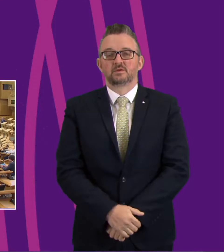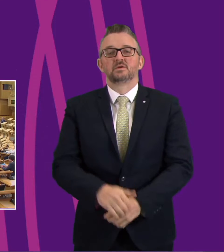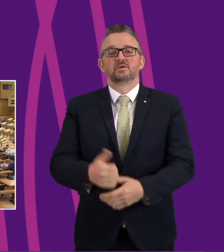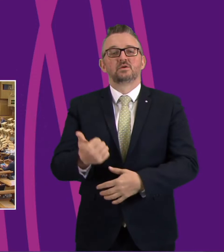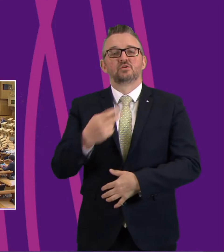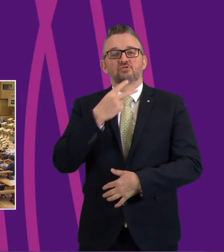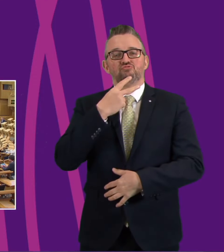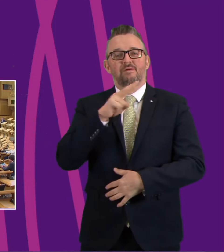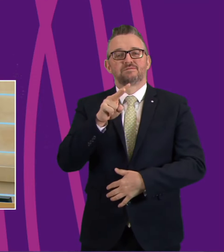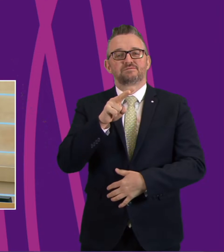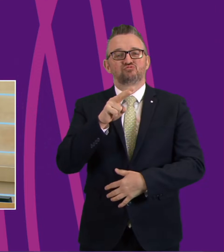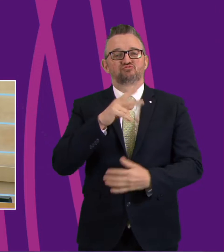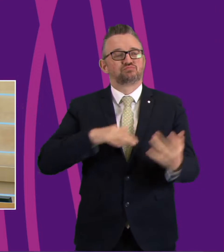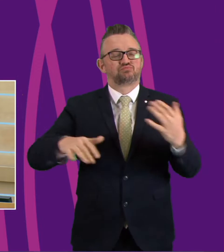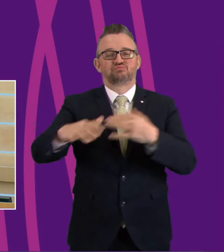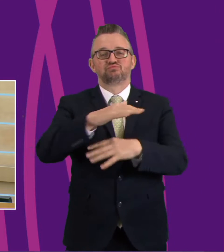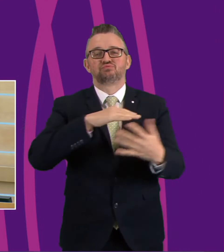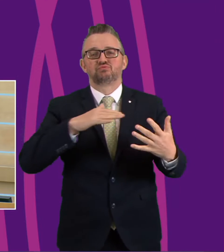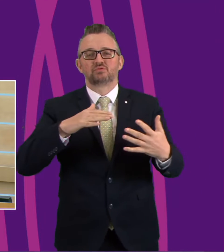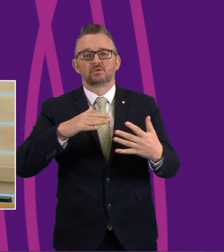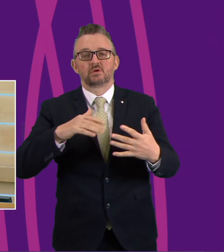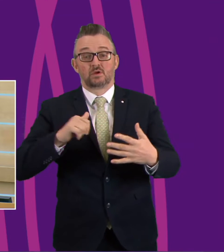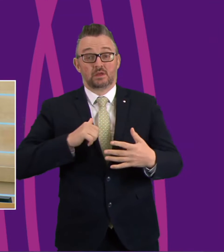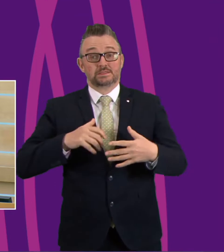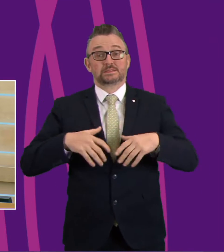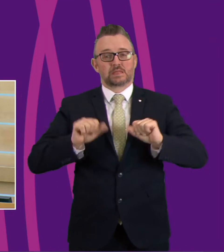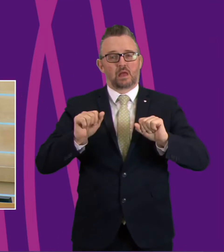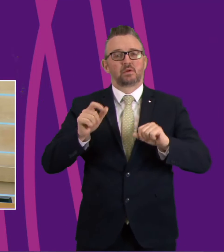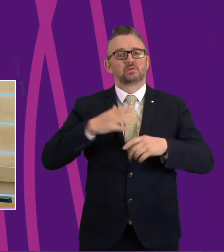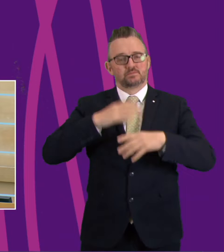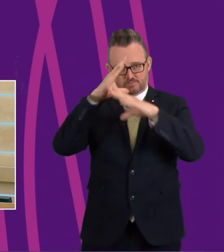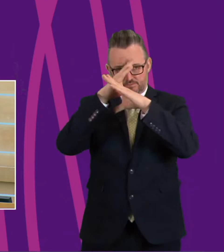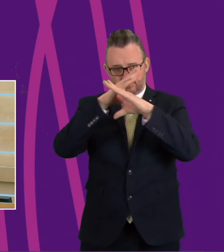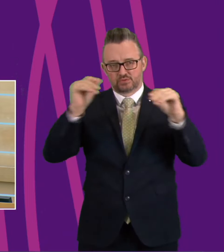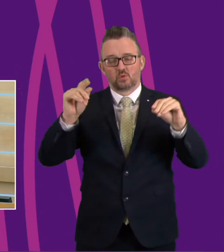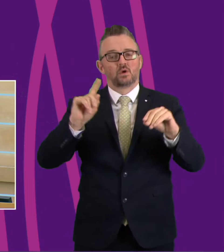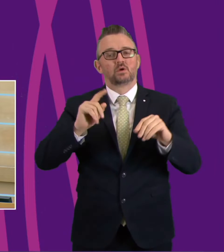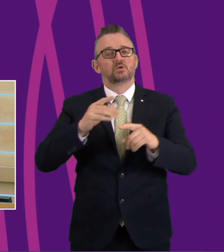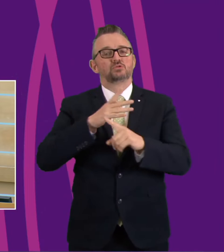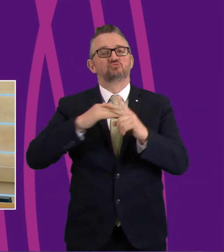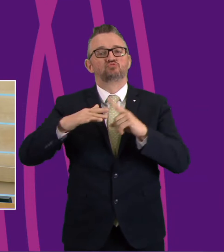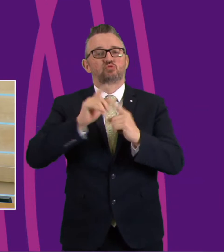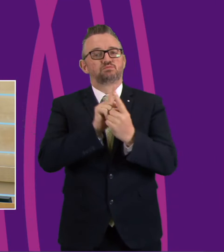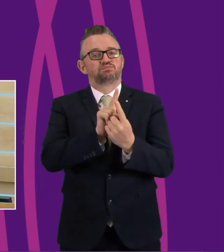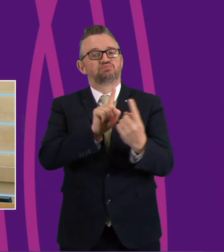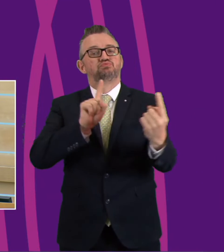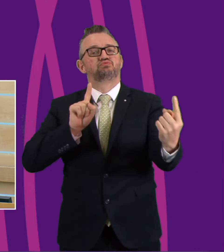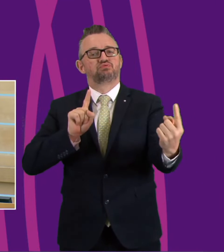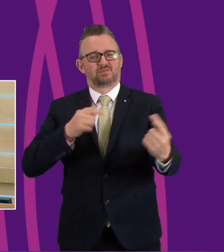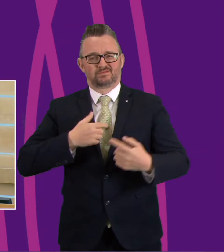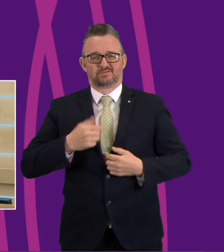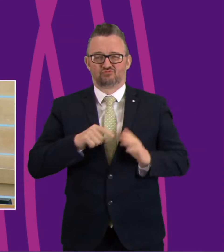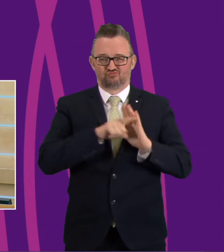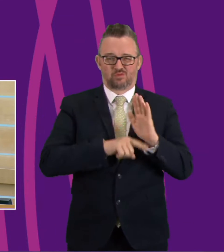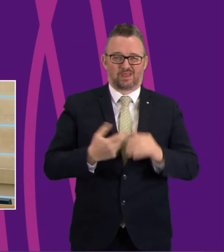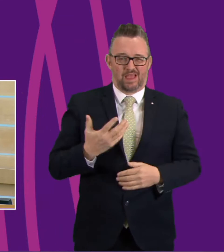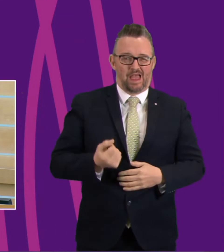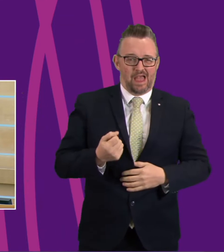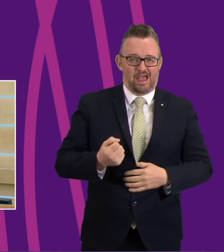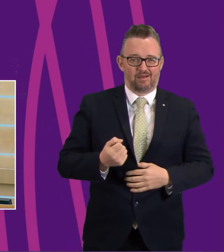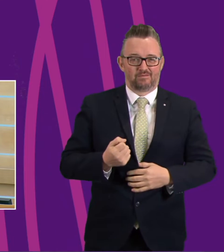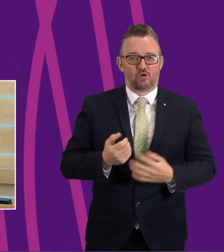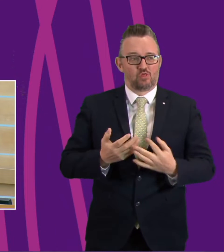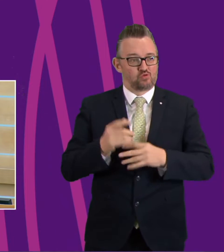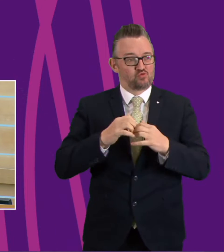Good afternoon, colleagues. Before we start, can I just remind members of the social distancing rules that are in place in the Chamber and throughout